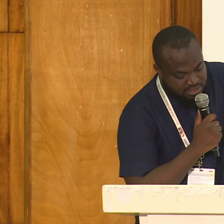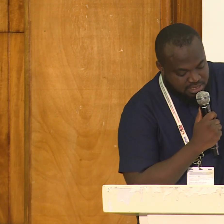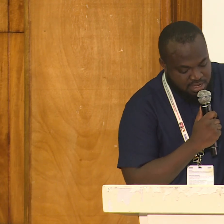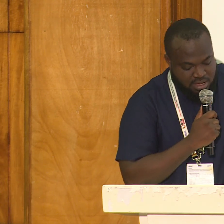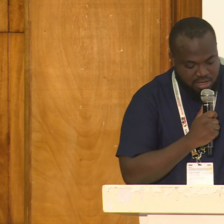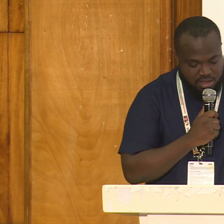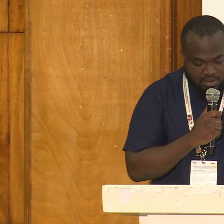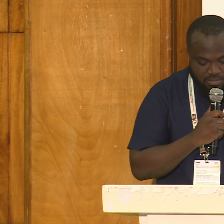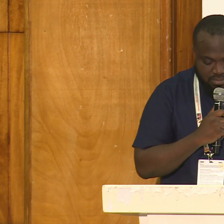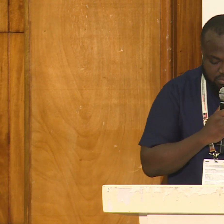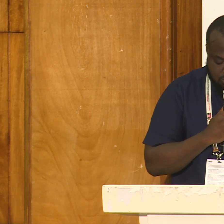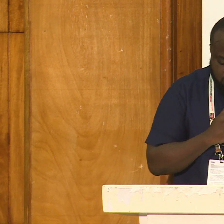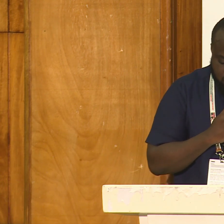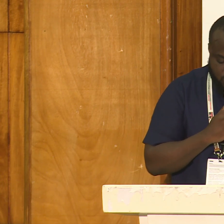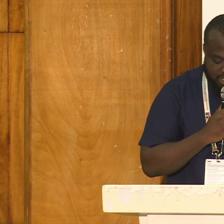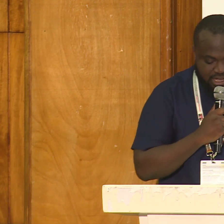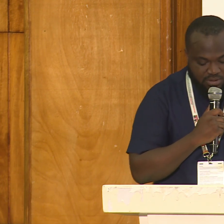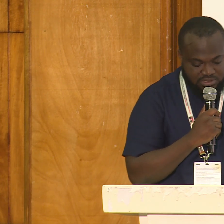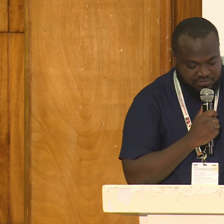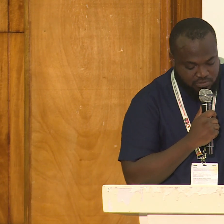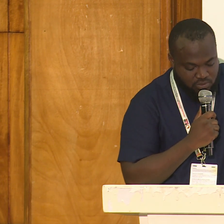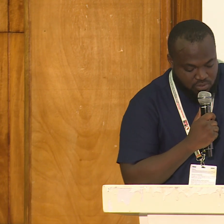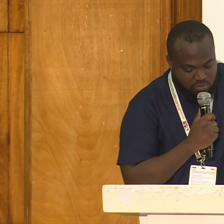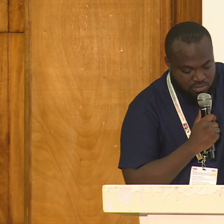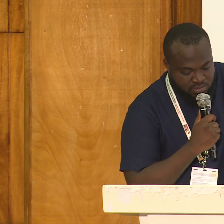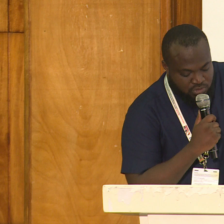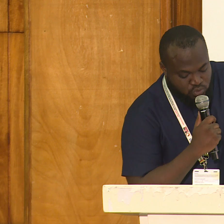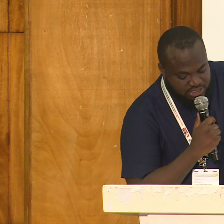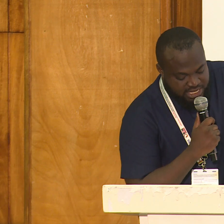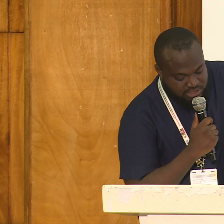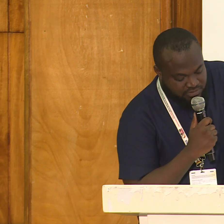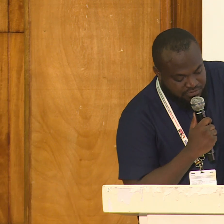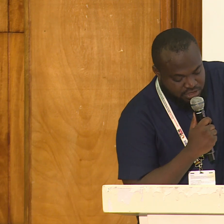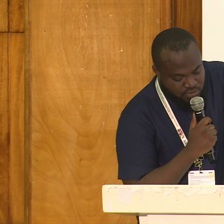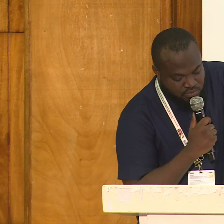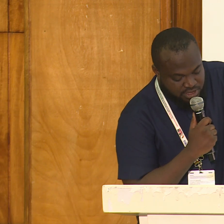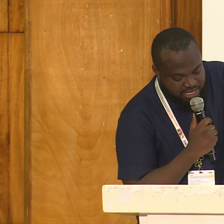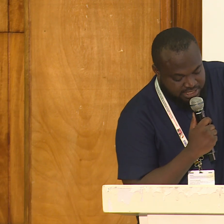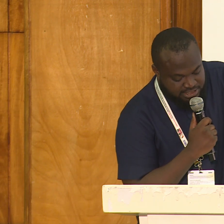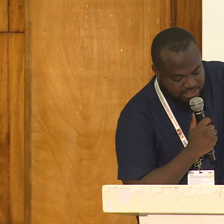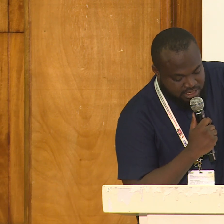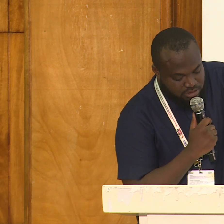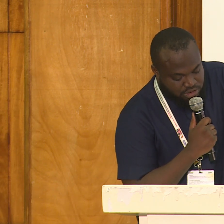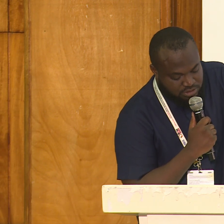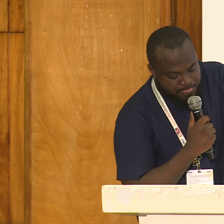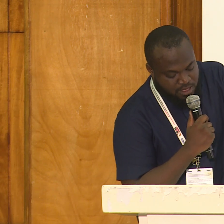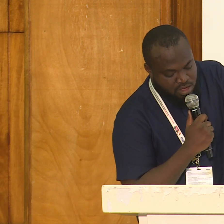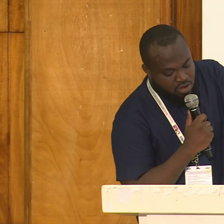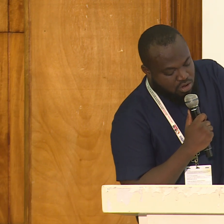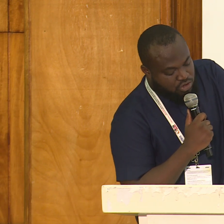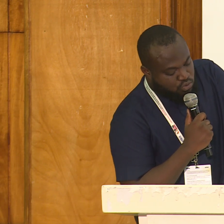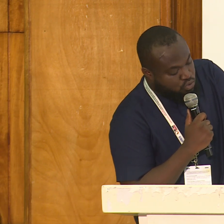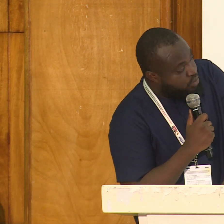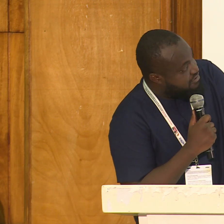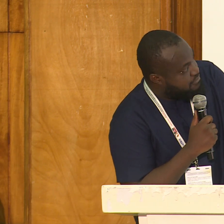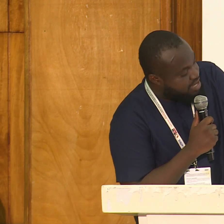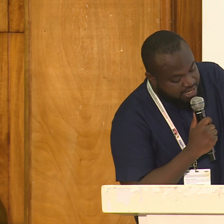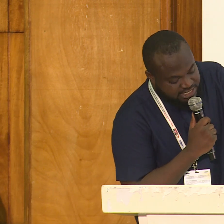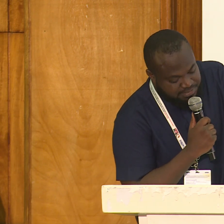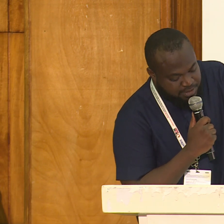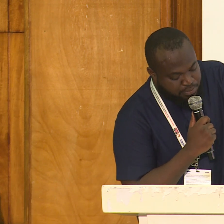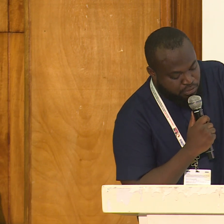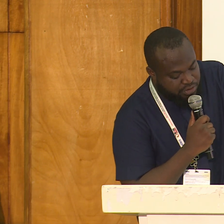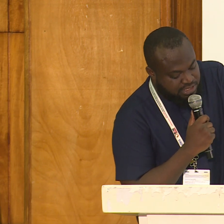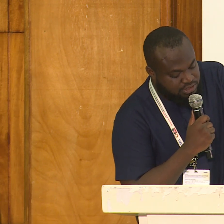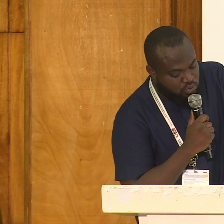15,290, which accounts for 2/3 of new cases in the country. Although Ghana